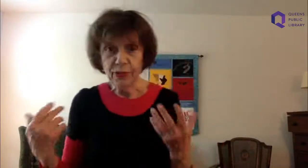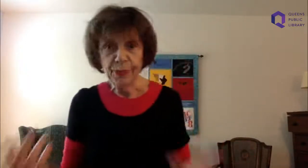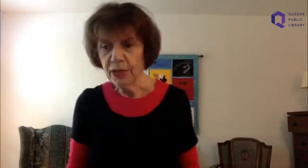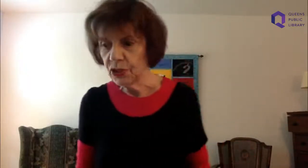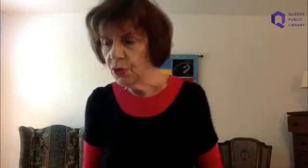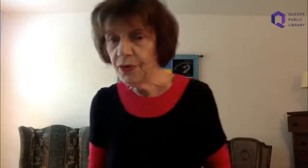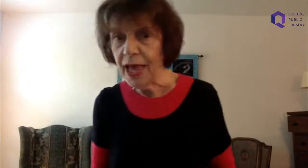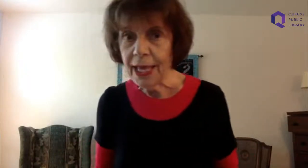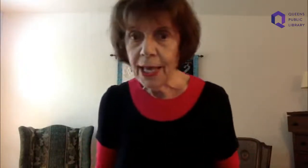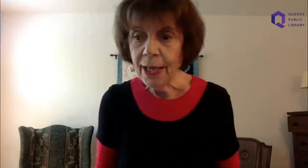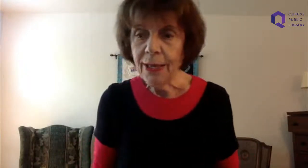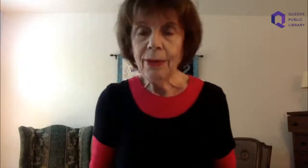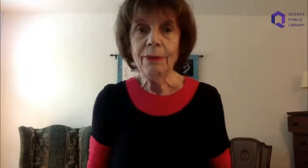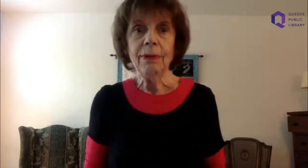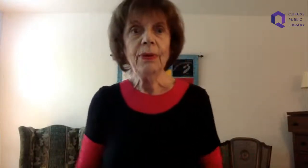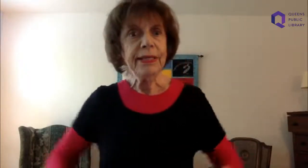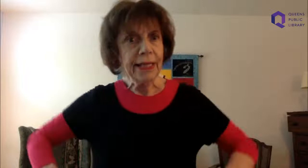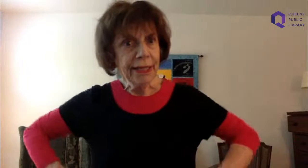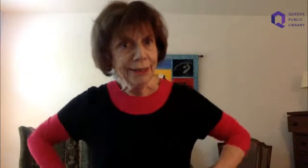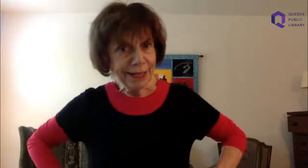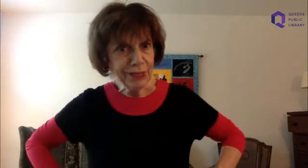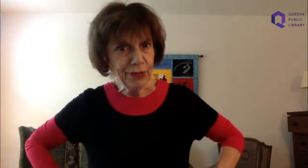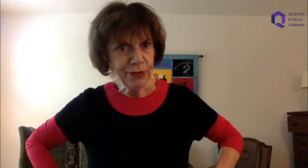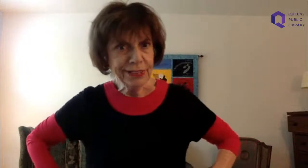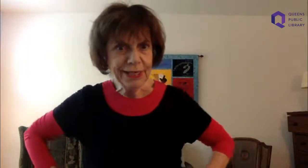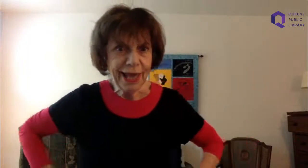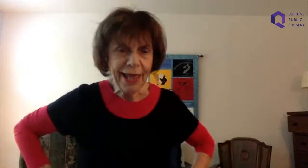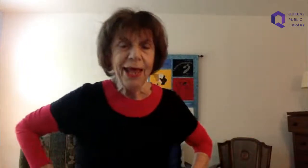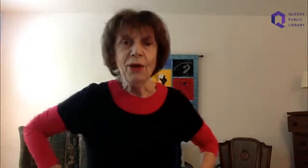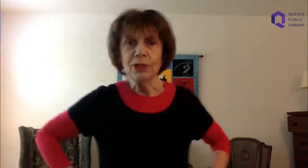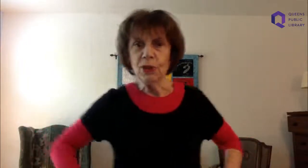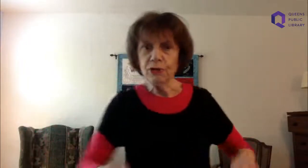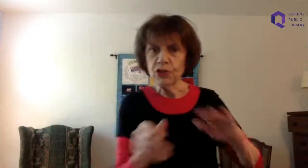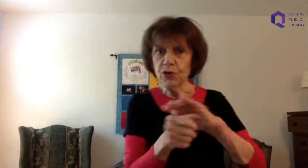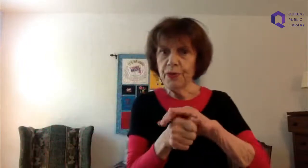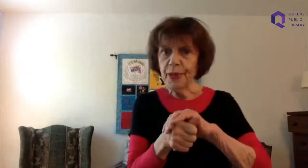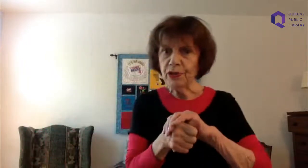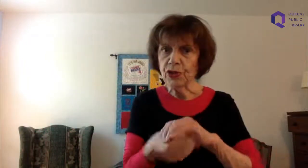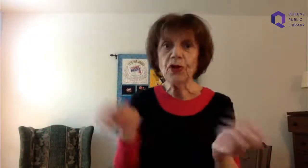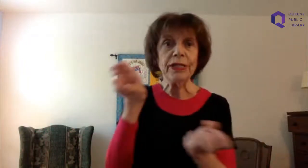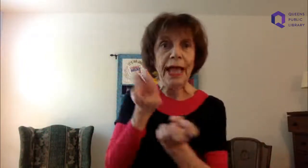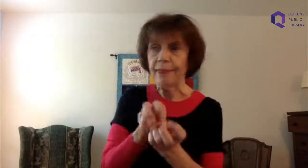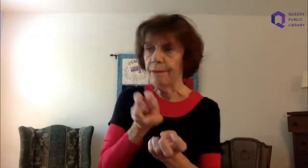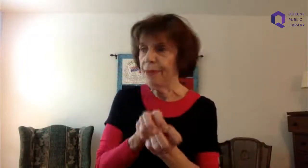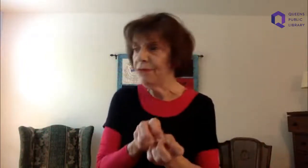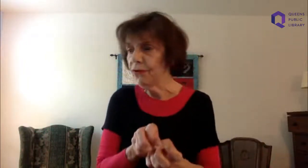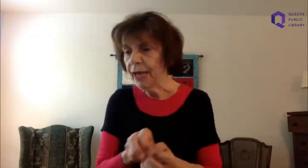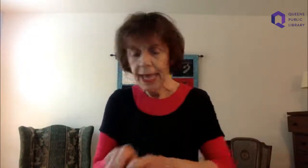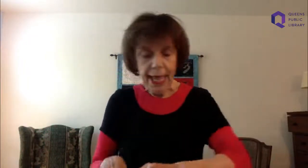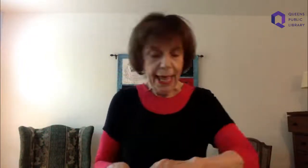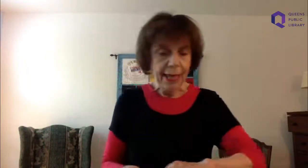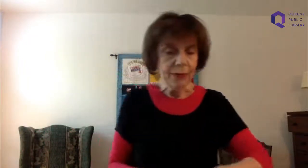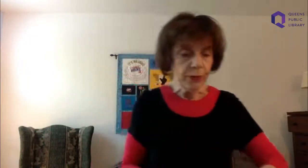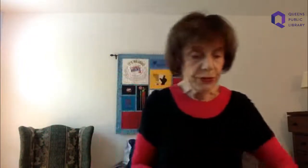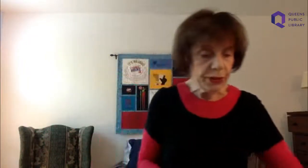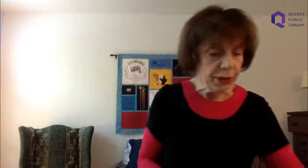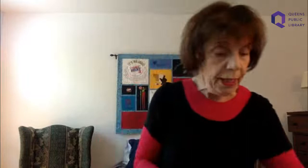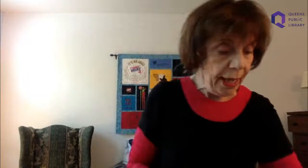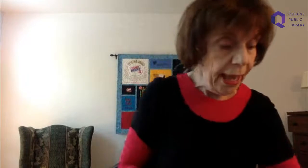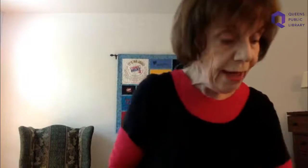the bear's toothache. We're telling a lot of stories today. We told the story about the turtle and the beaver, and we still have